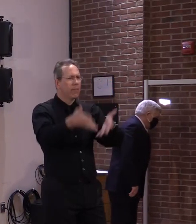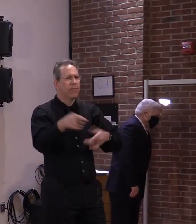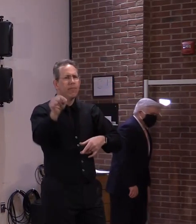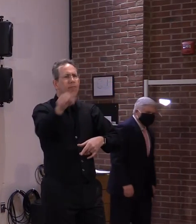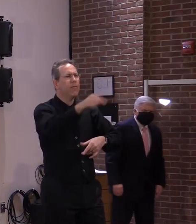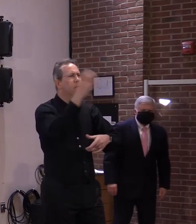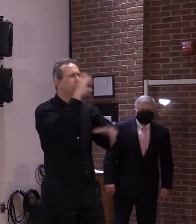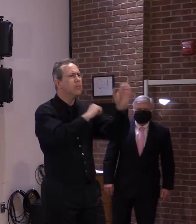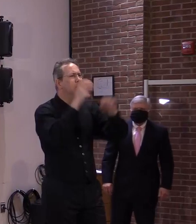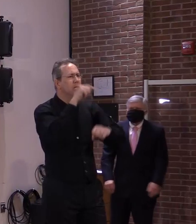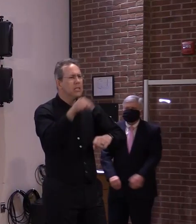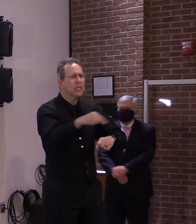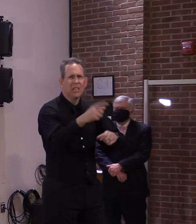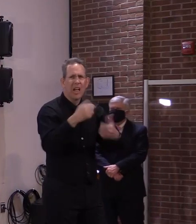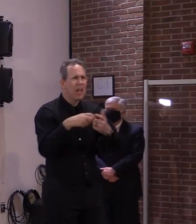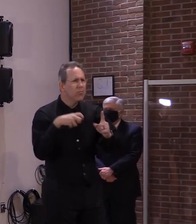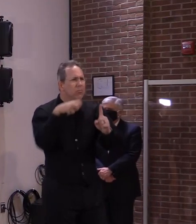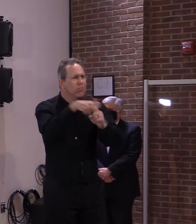just